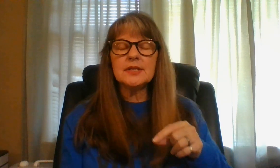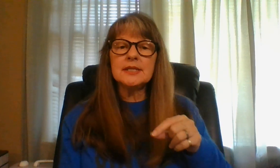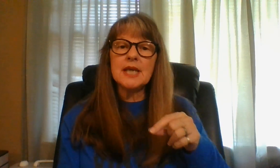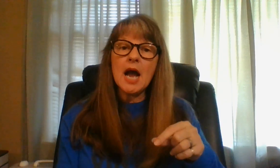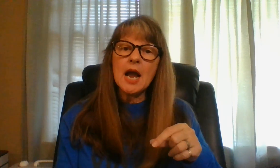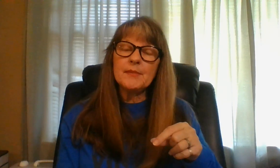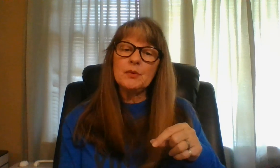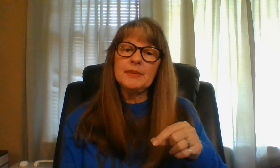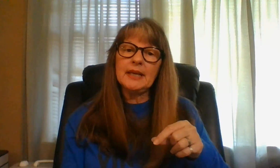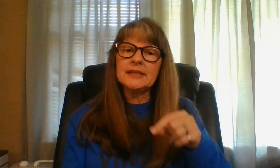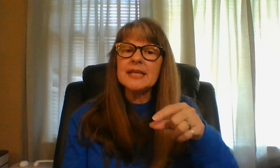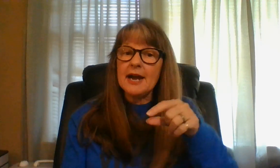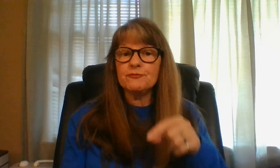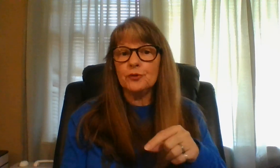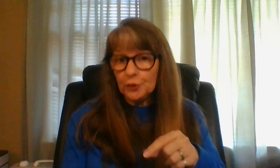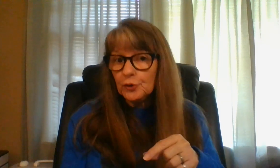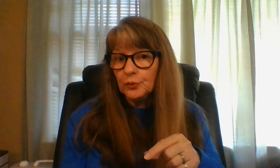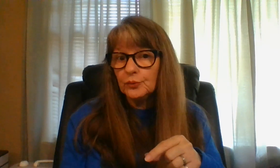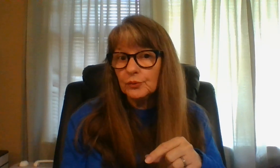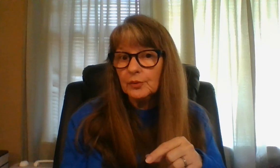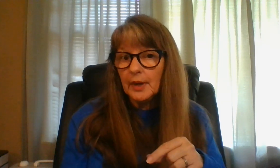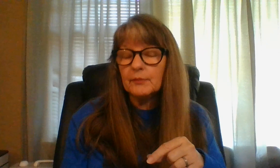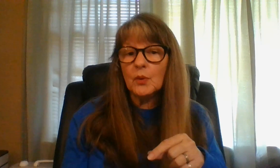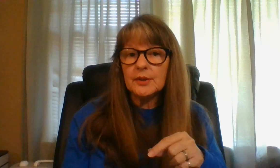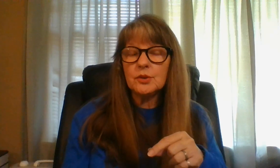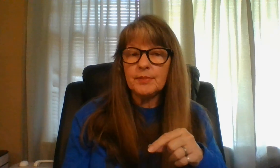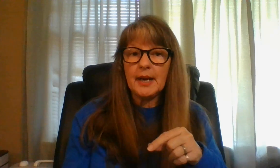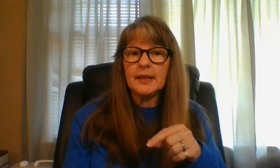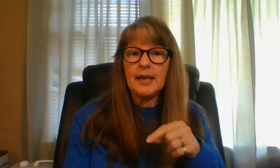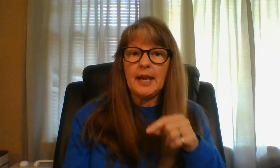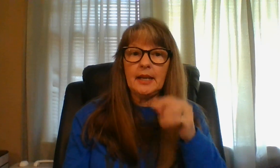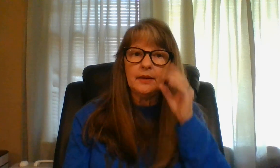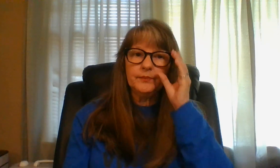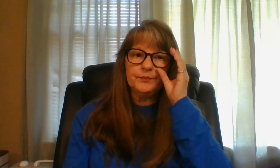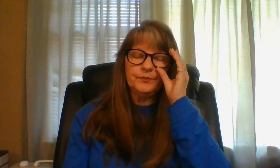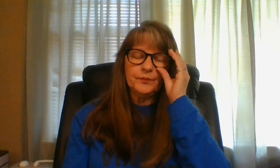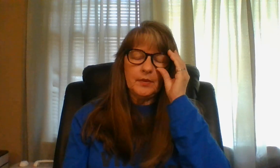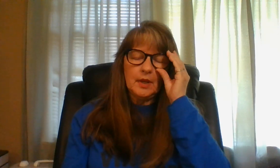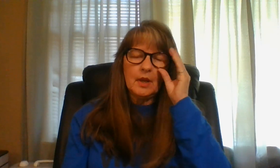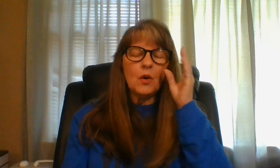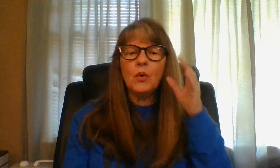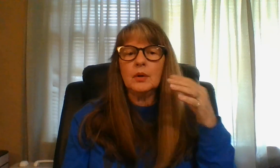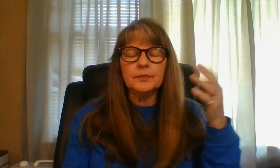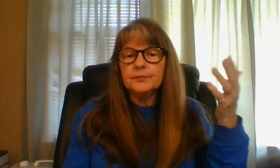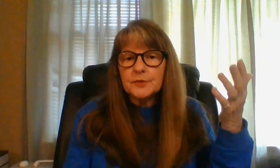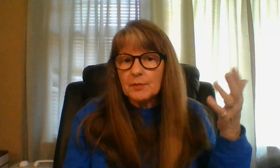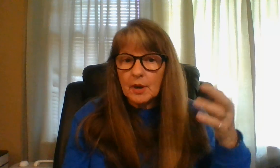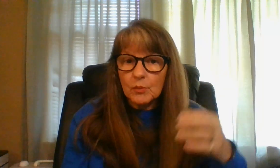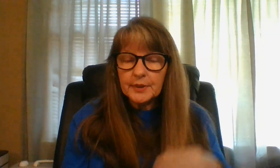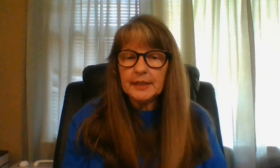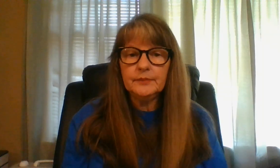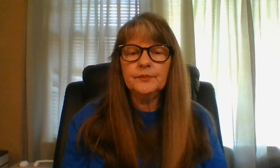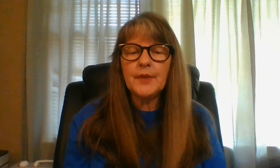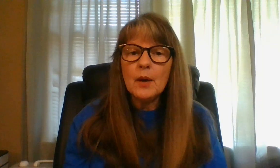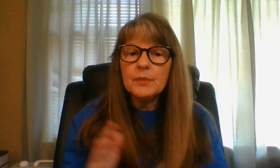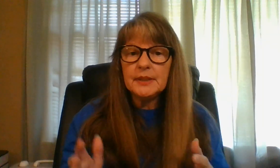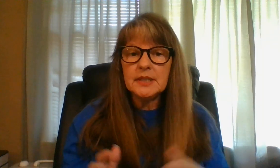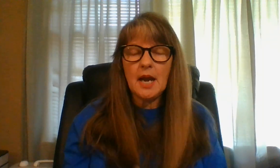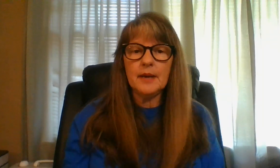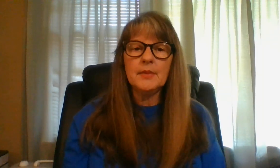said time, it would be like this afternoon, I'm going to buy a cake. Or tomorrow morning, that would be time.